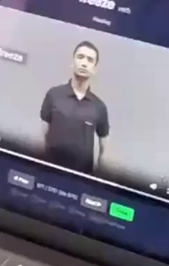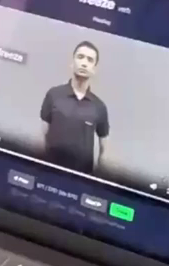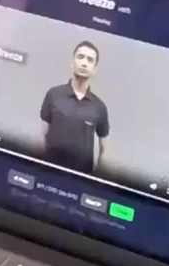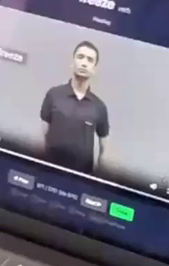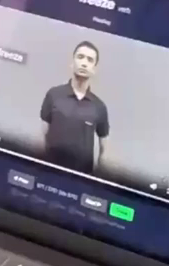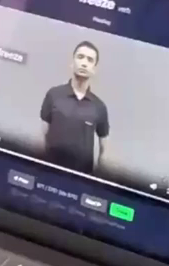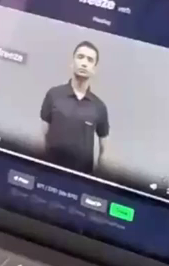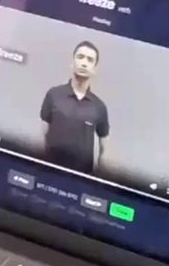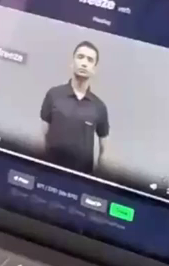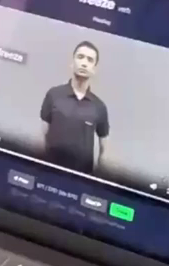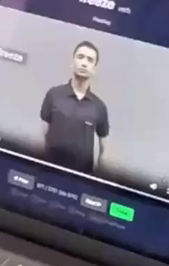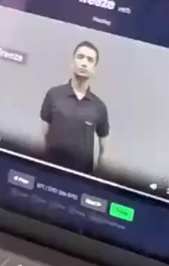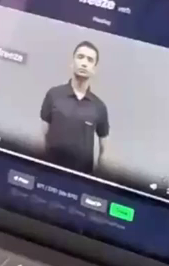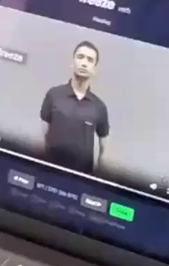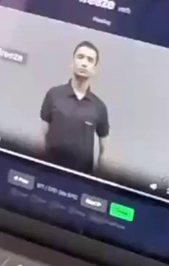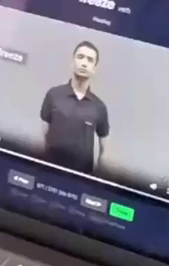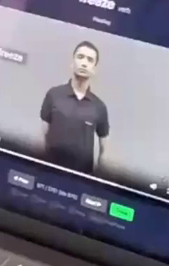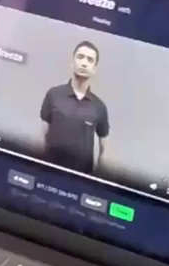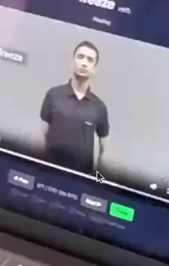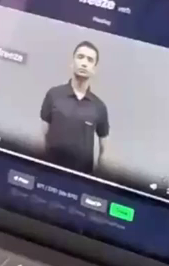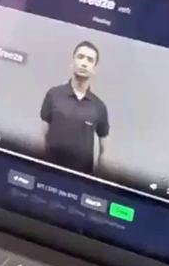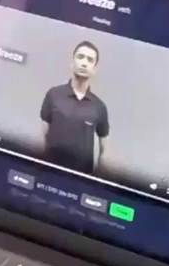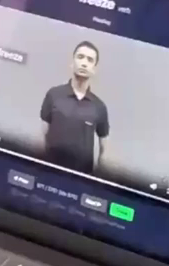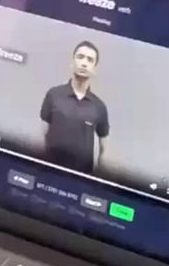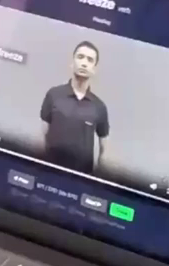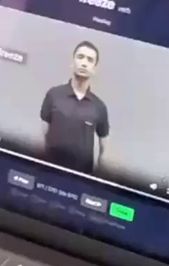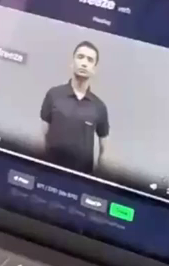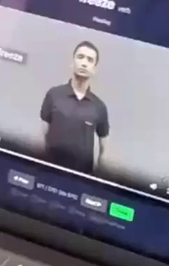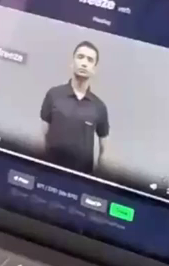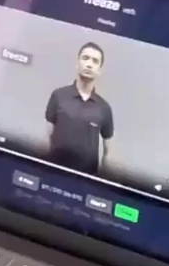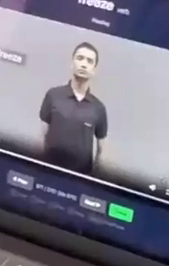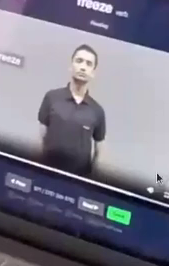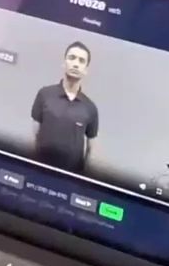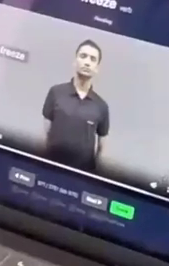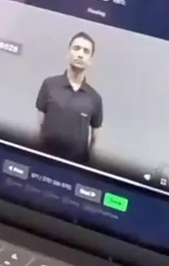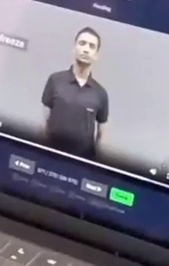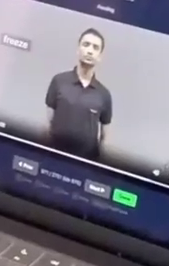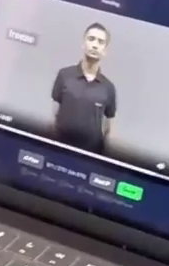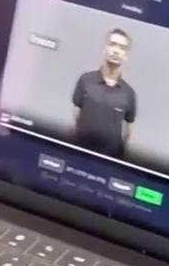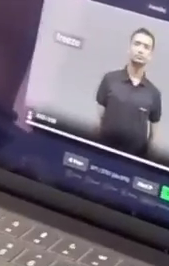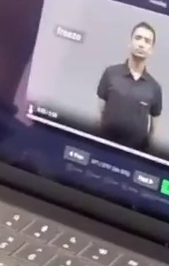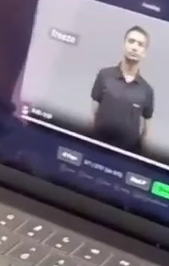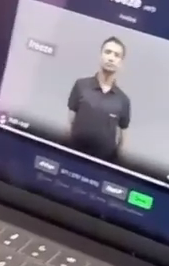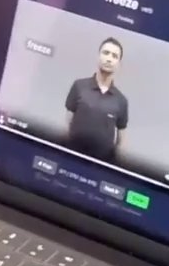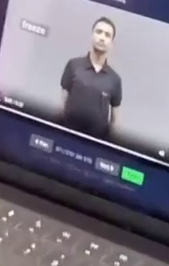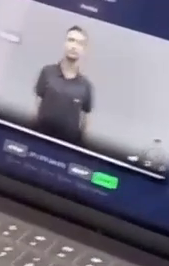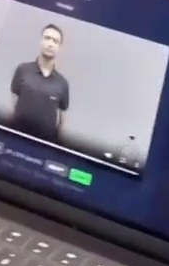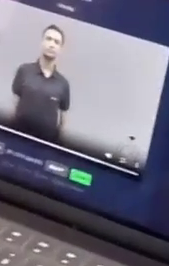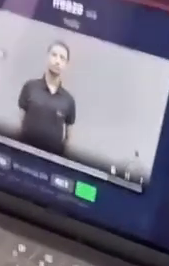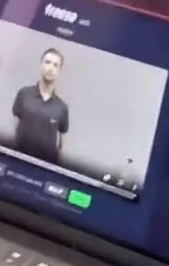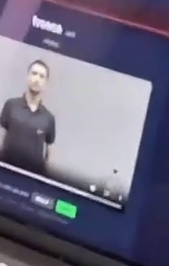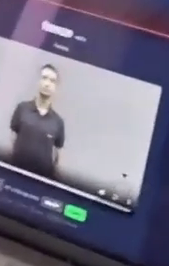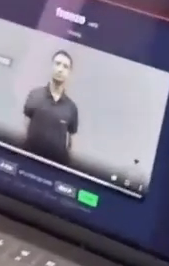camera. To avoid overfitting our model to this corpus, we additionally capture isolated signs